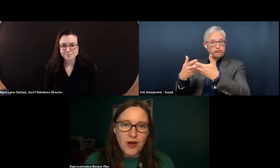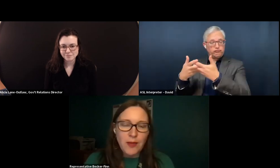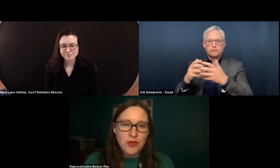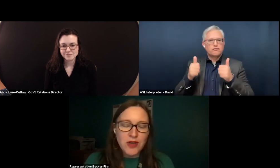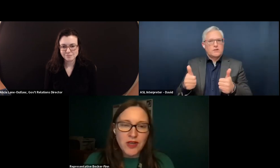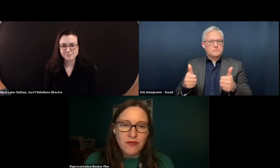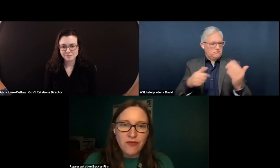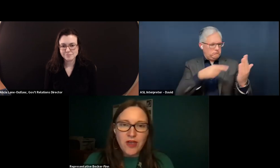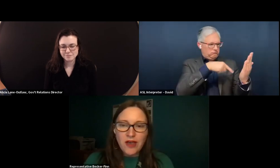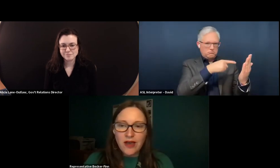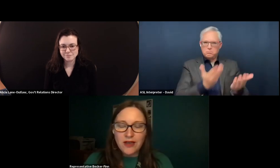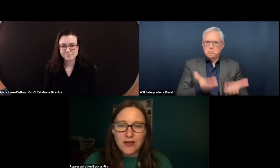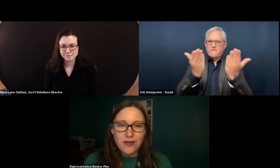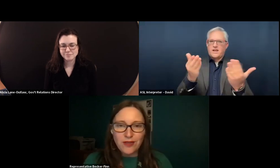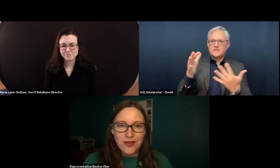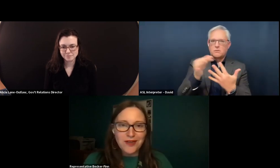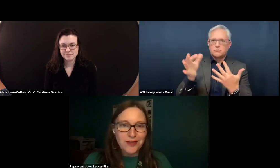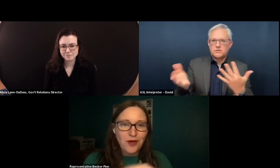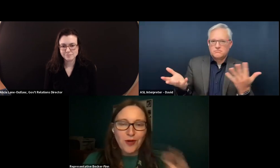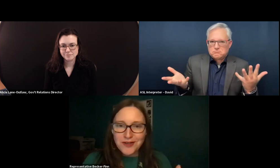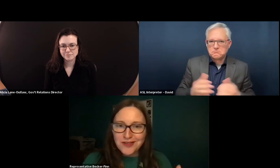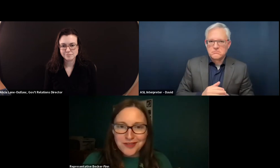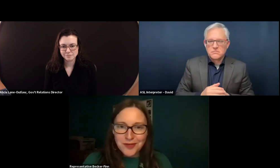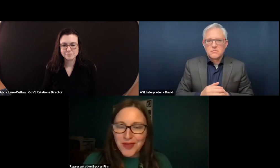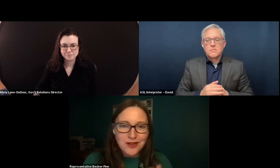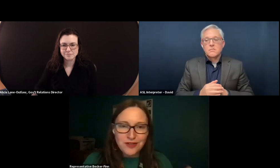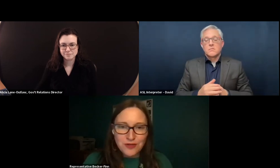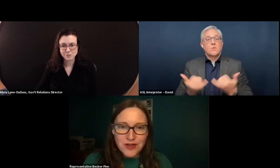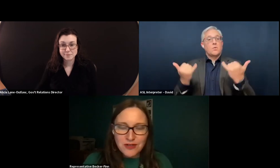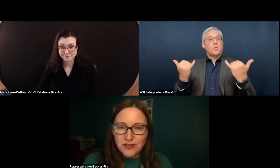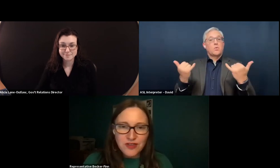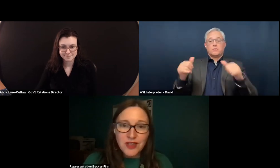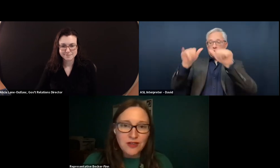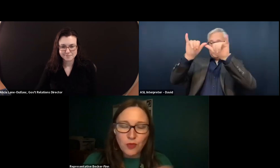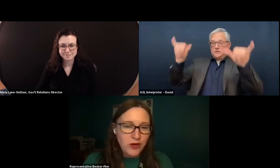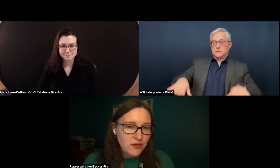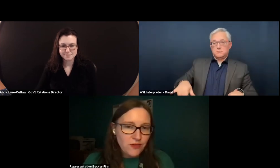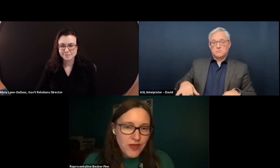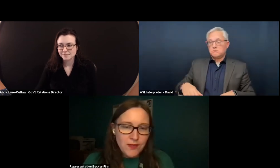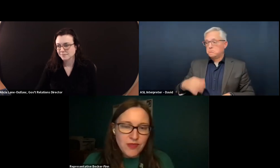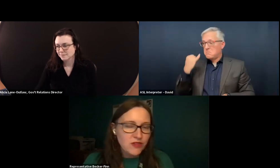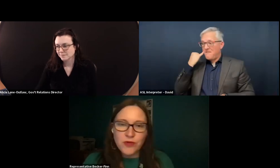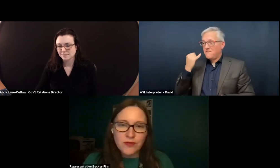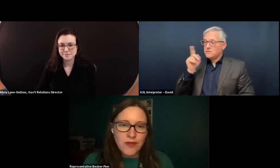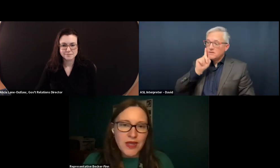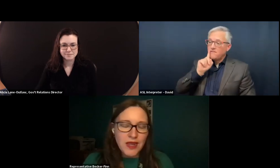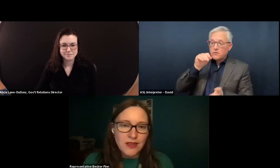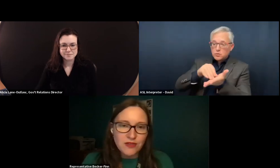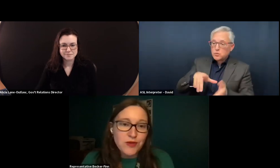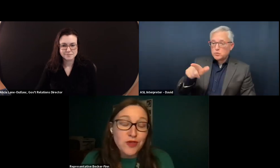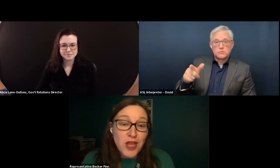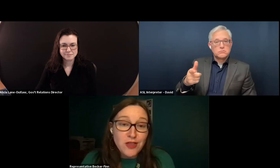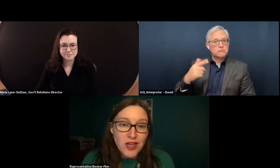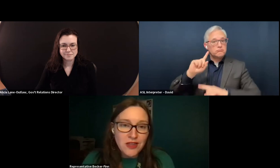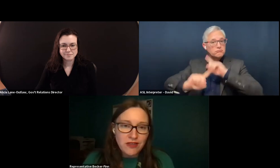provides another option. If the current system that a student is using is working for them,